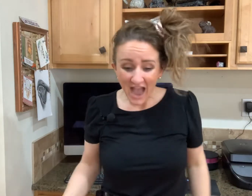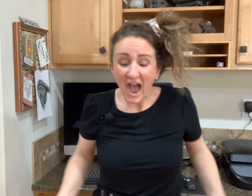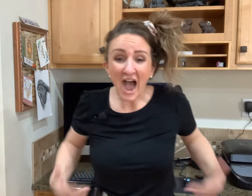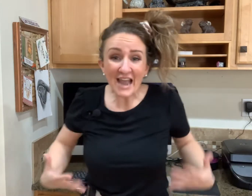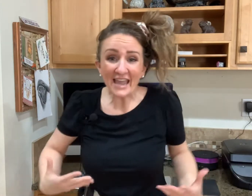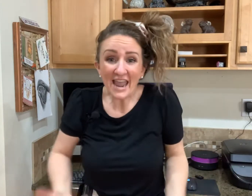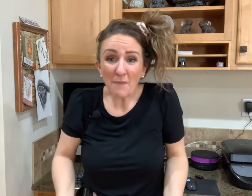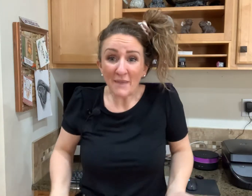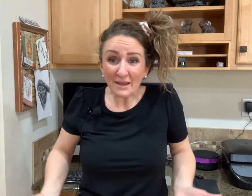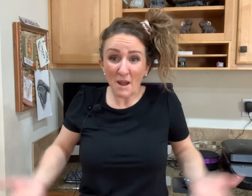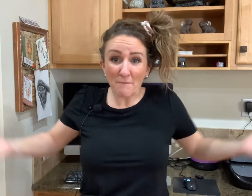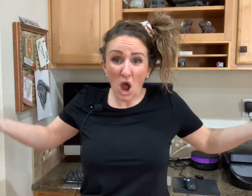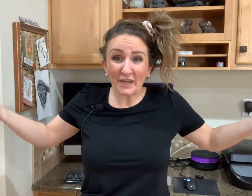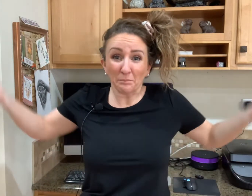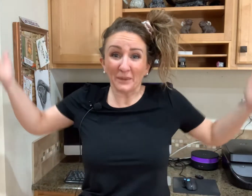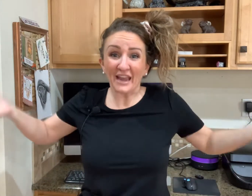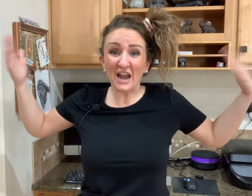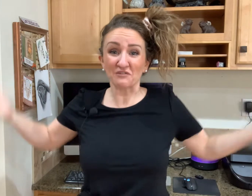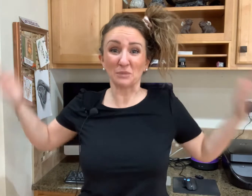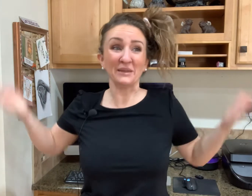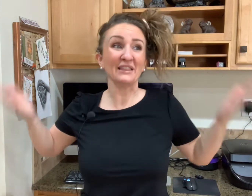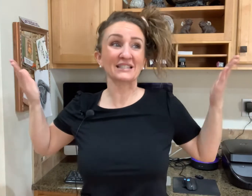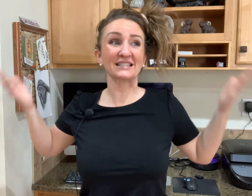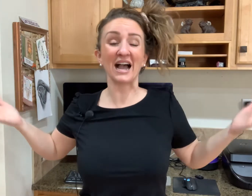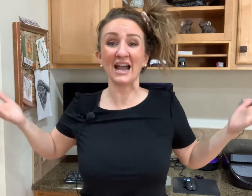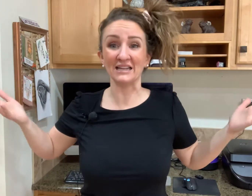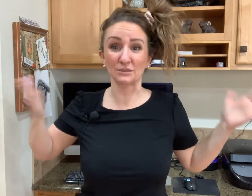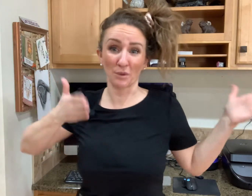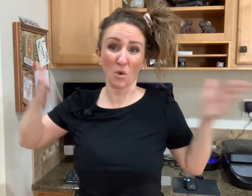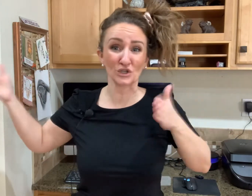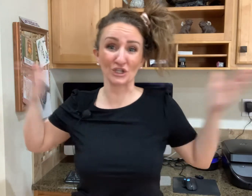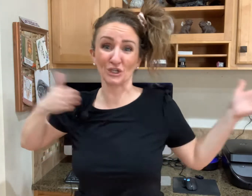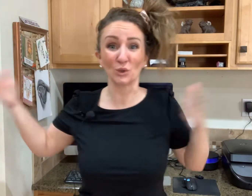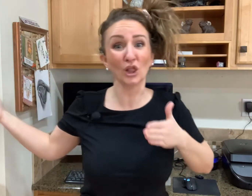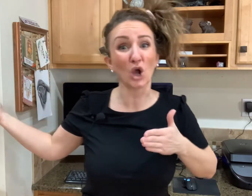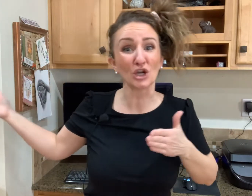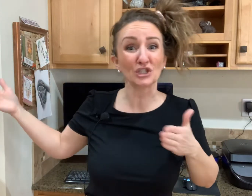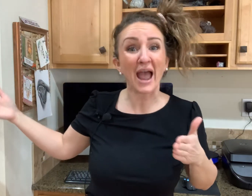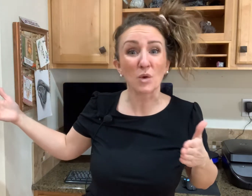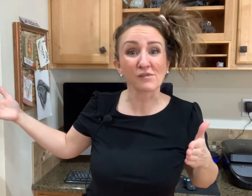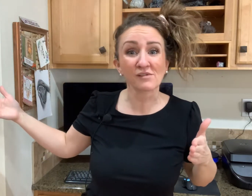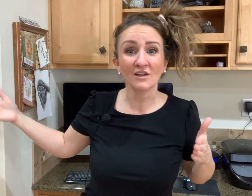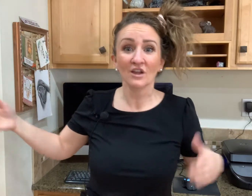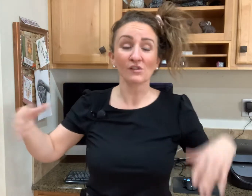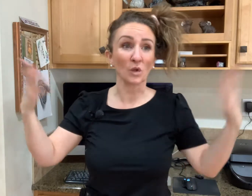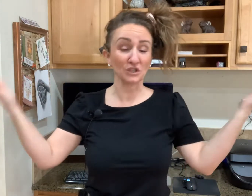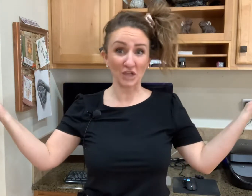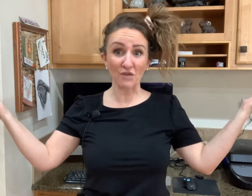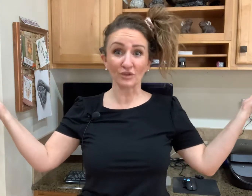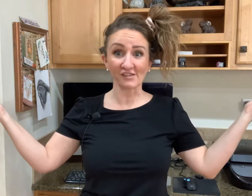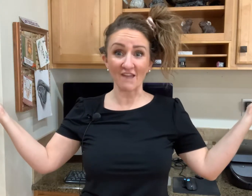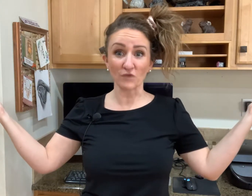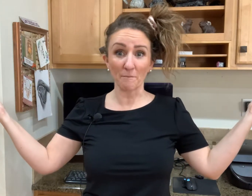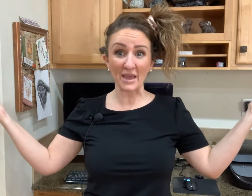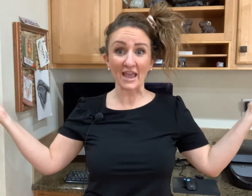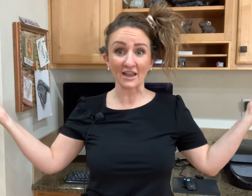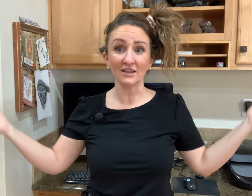I can't make my body big enough to be the size proportionate to a large house. So the general sign for big